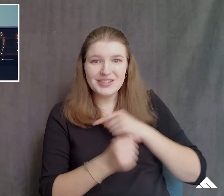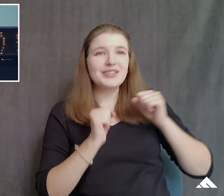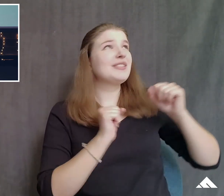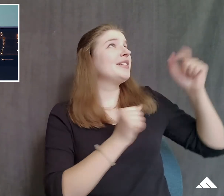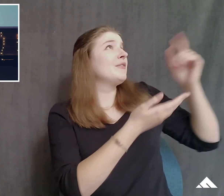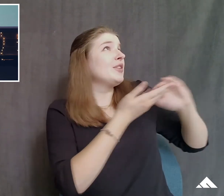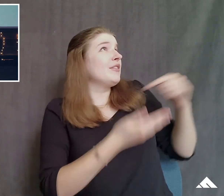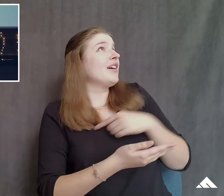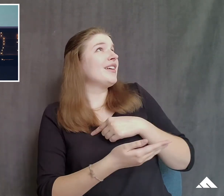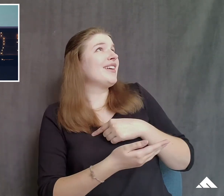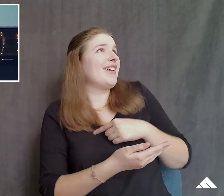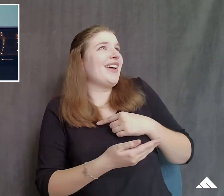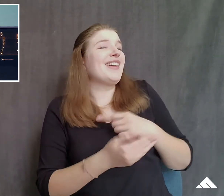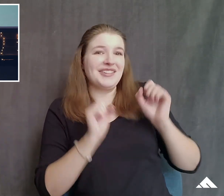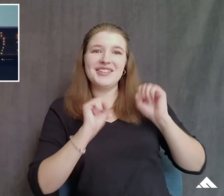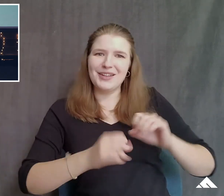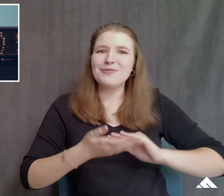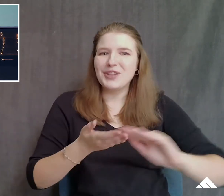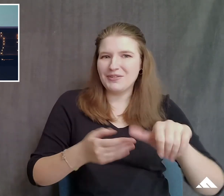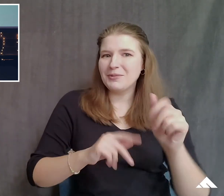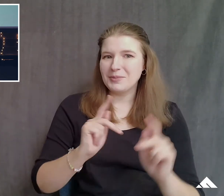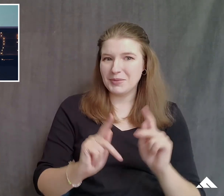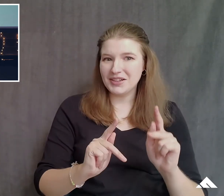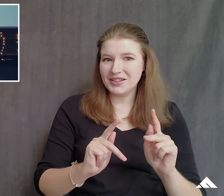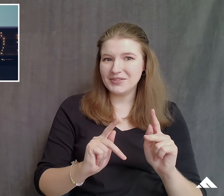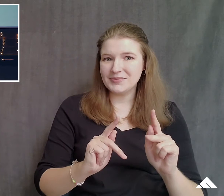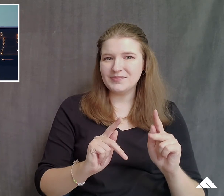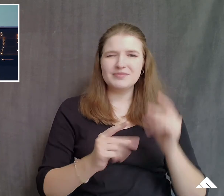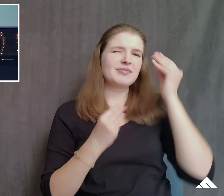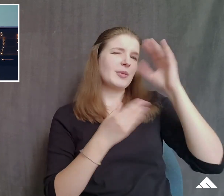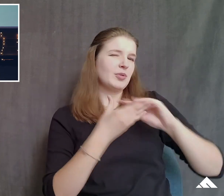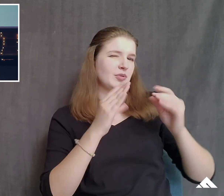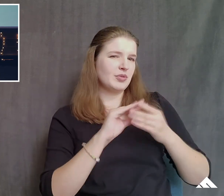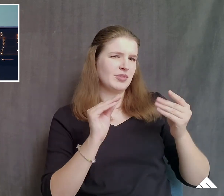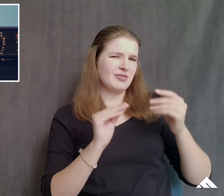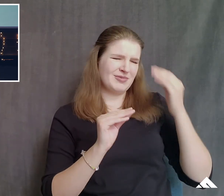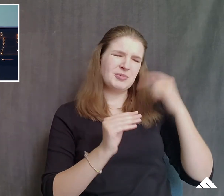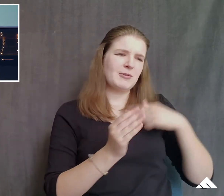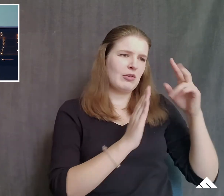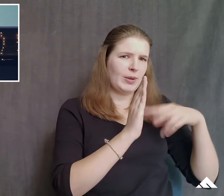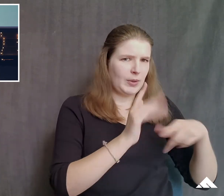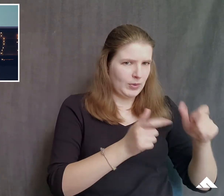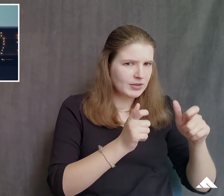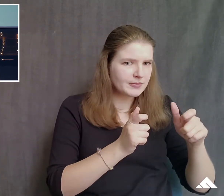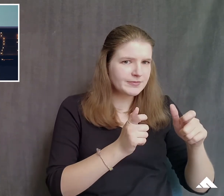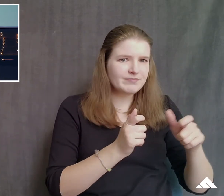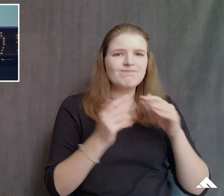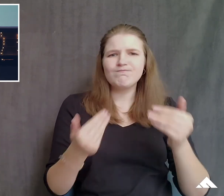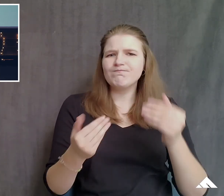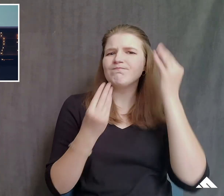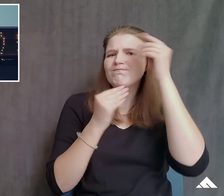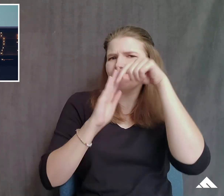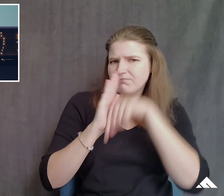forgive. Think about this story. I mean, I read it really quickly. But I want you to reflect on this with me a little